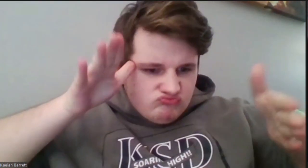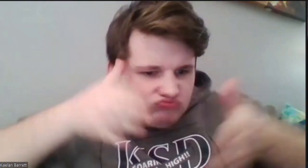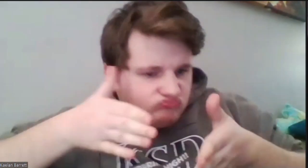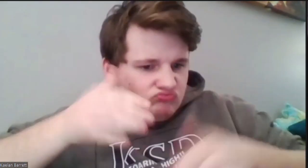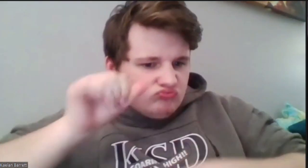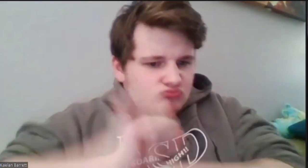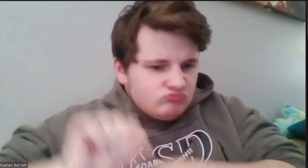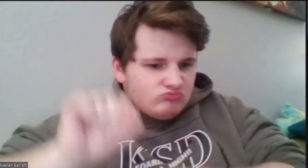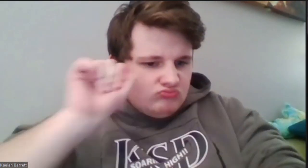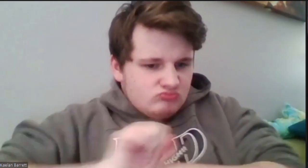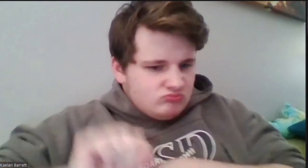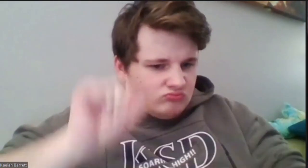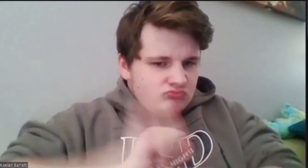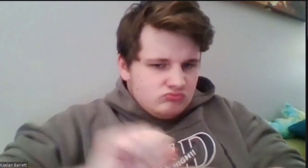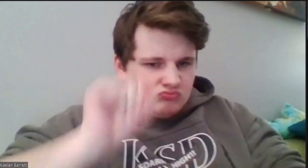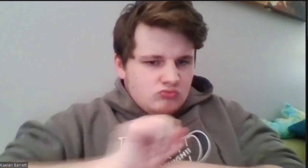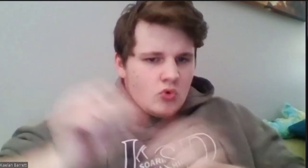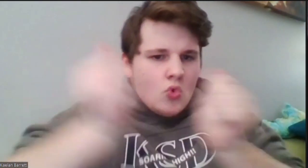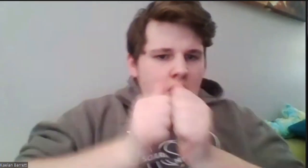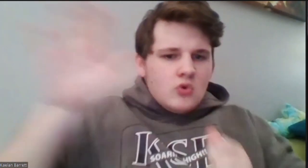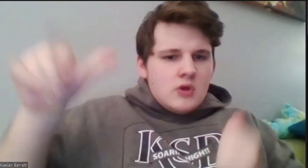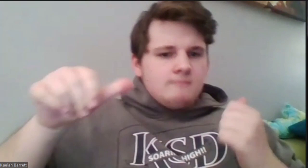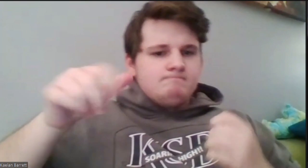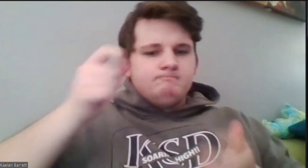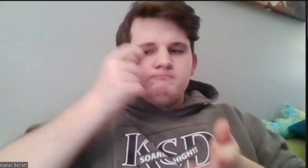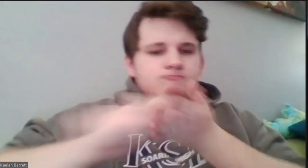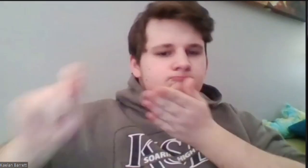the kind of guy who's focused and dedicated on his work that he's doing.